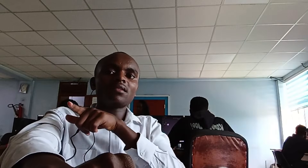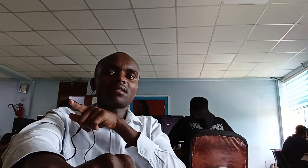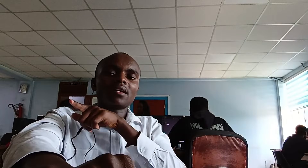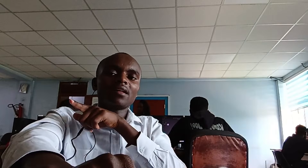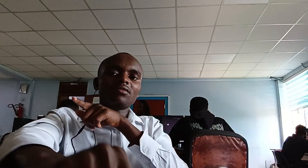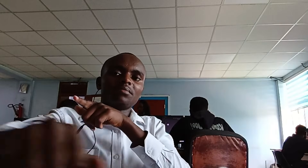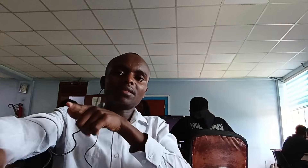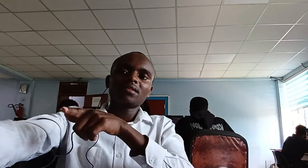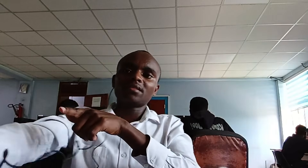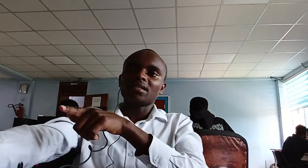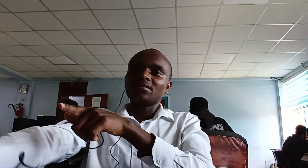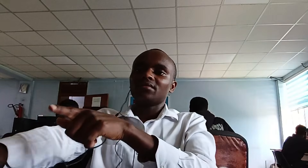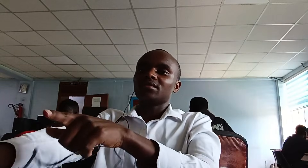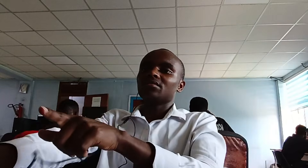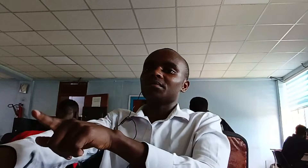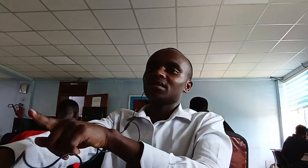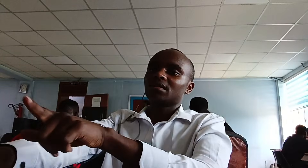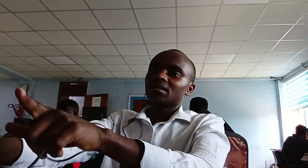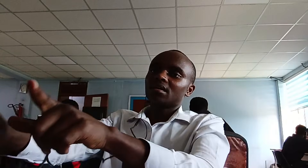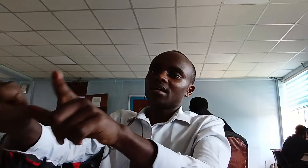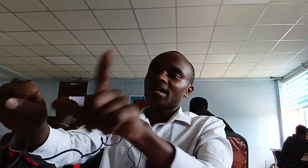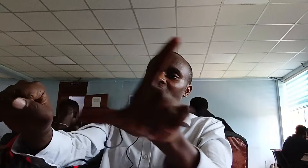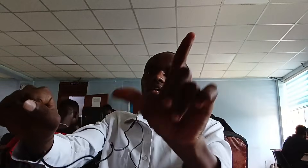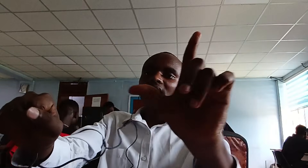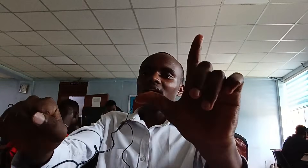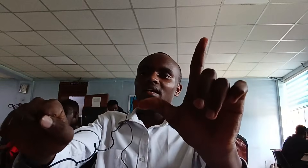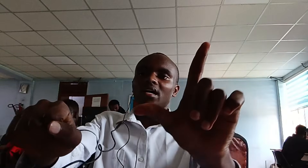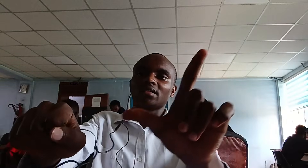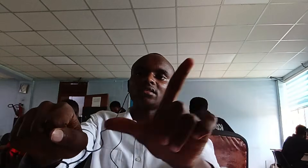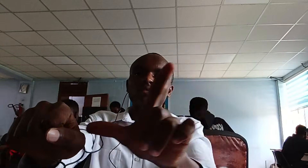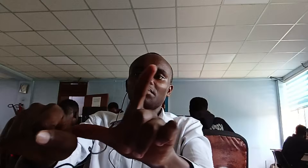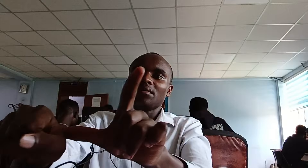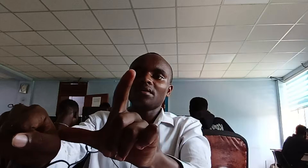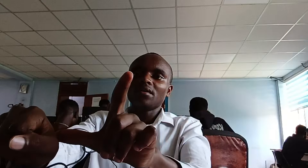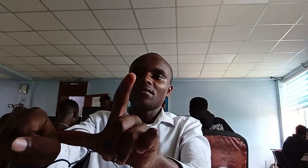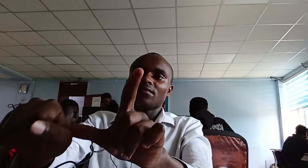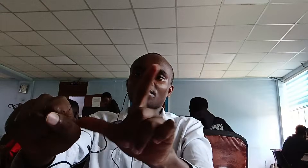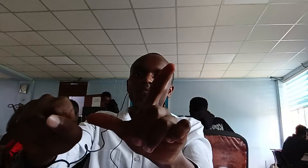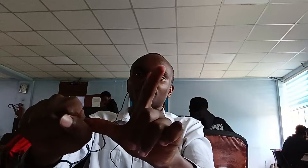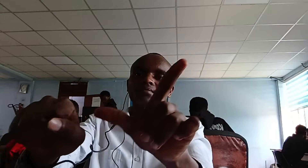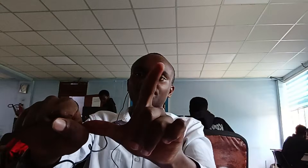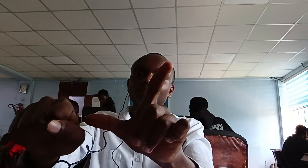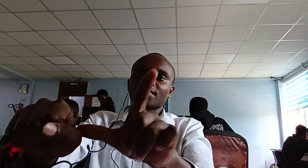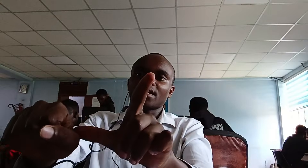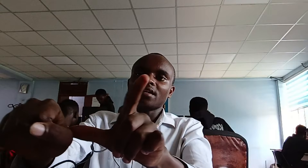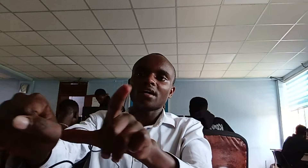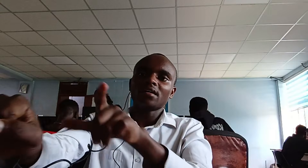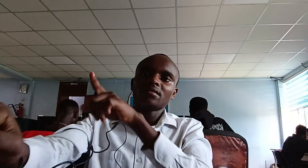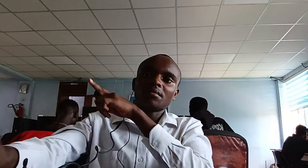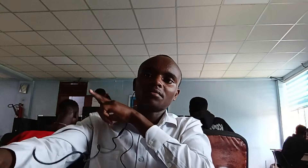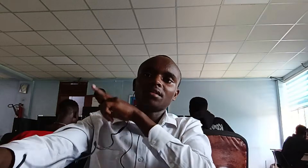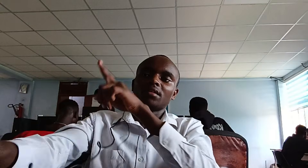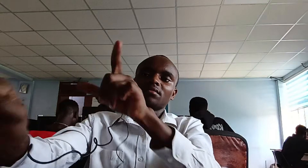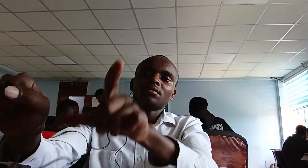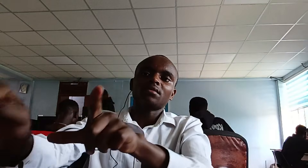another topic. It's a different topic. L handshake from here up to here, so it's